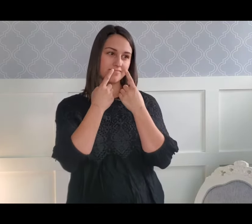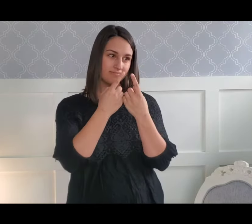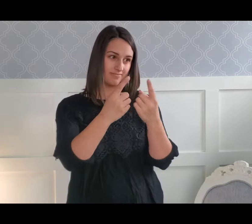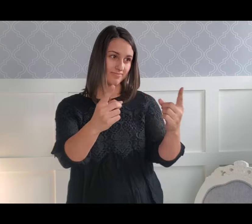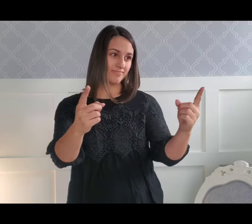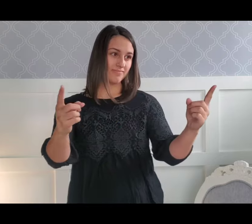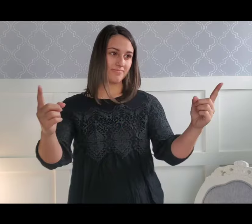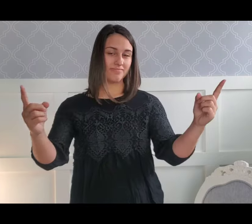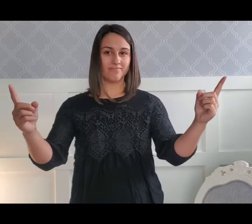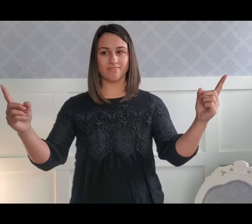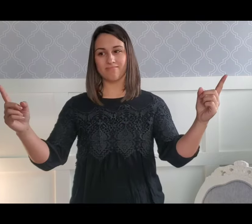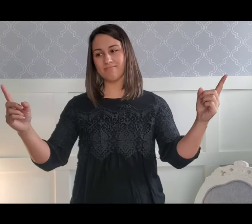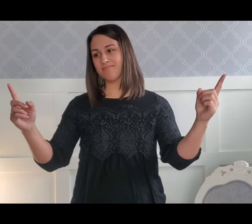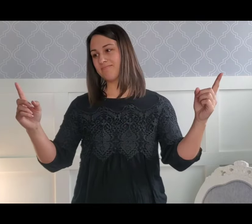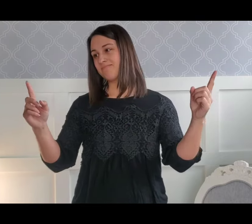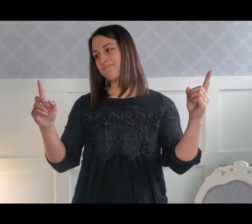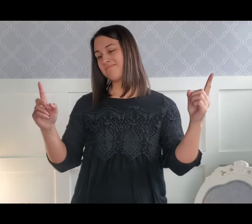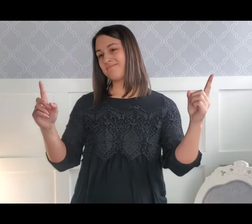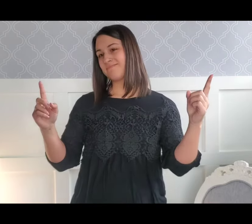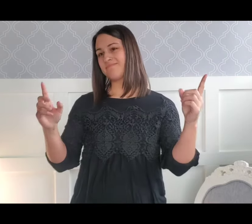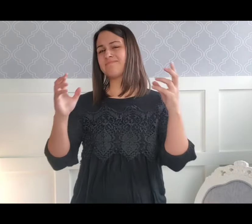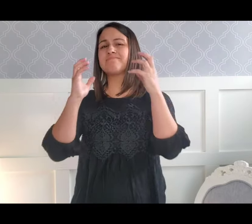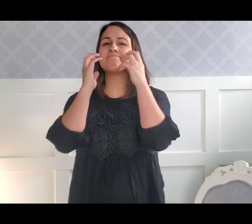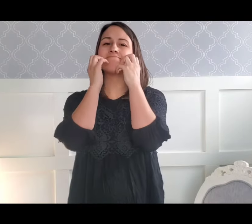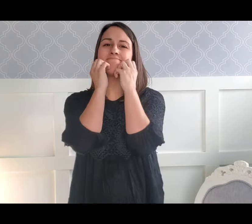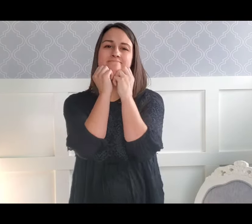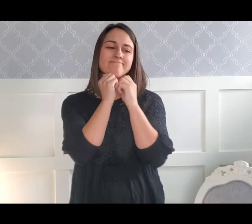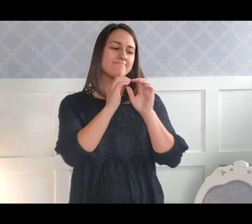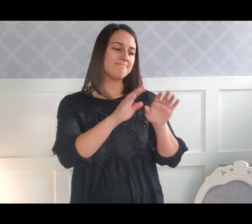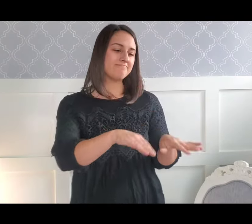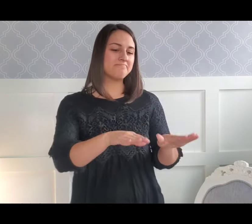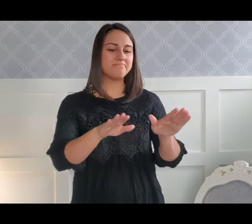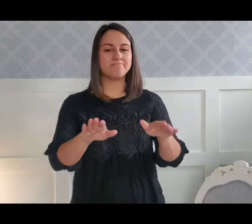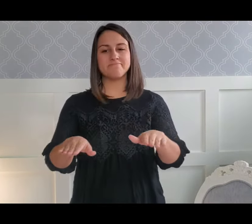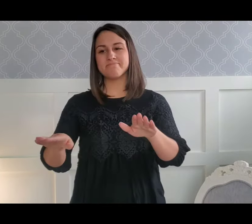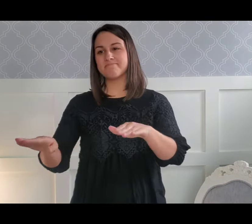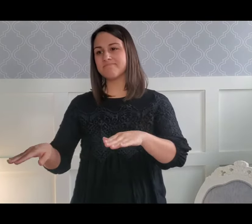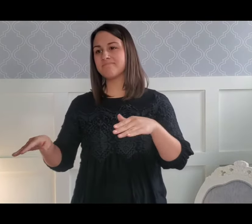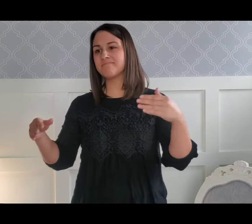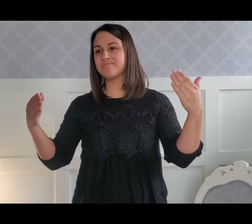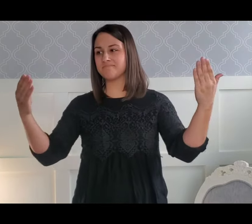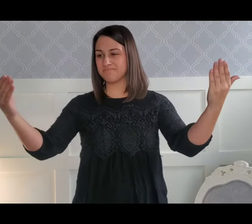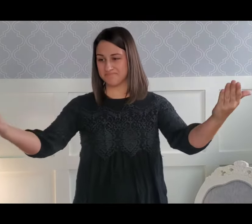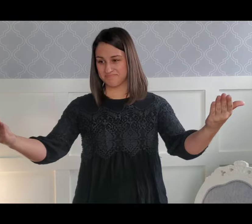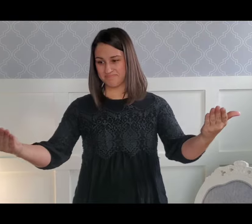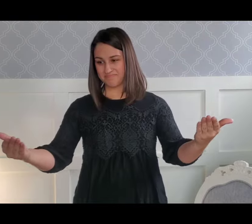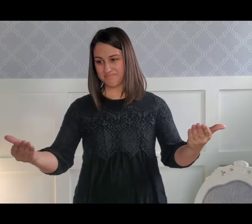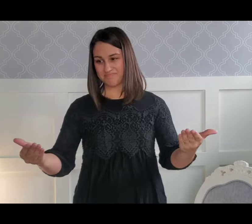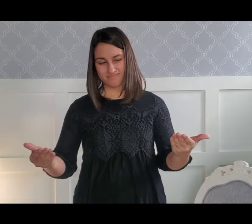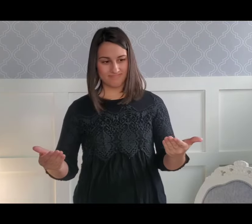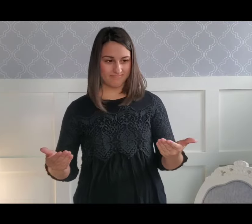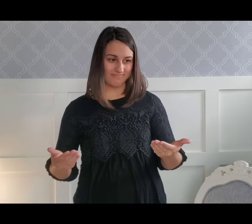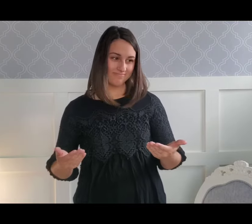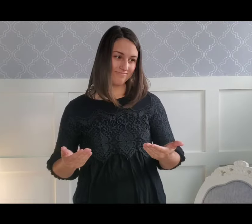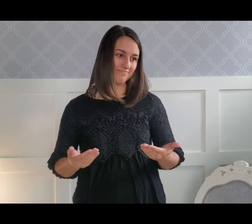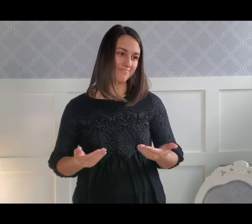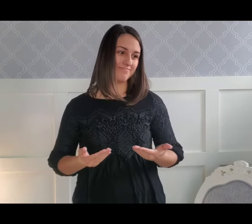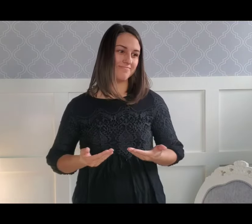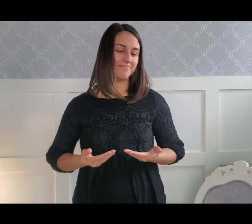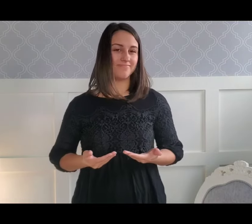by, suffer them to come to me. He said